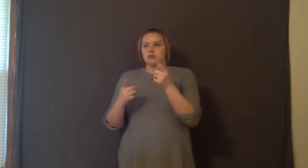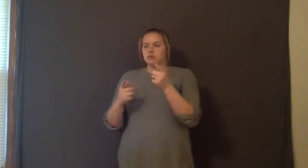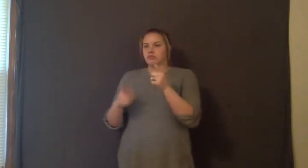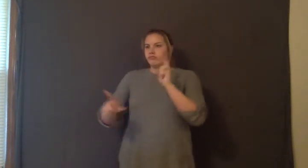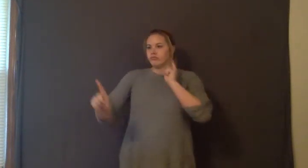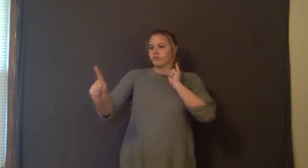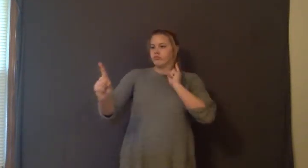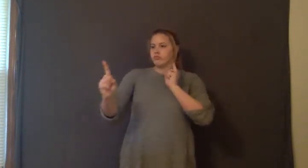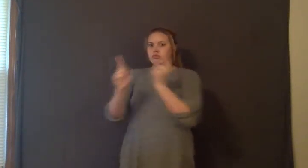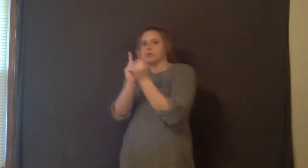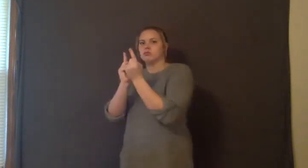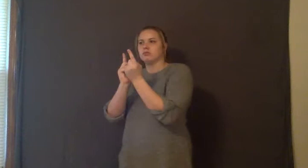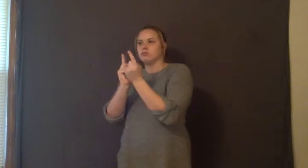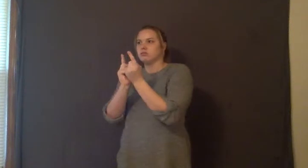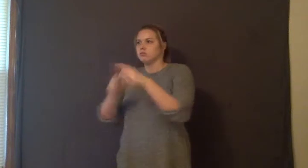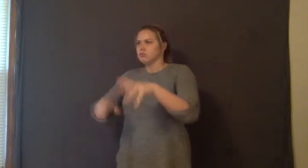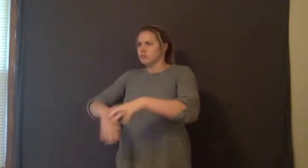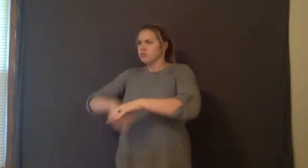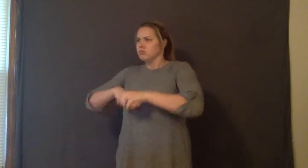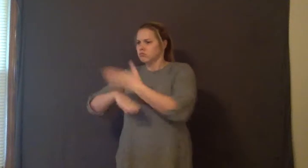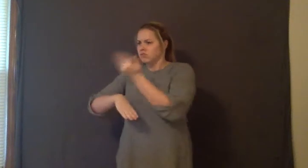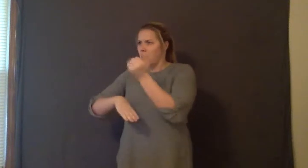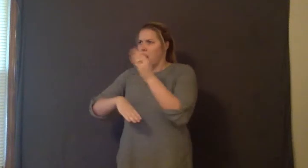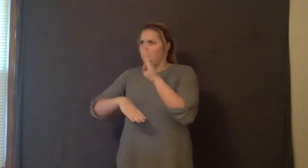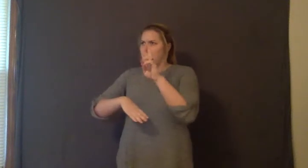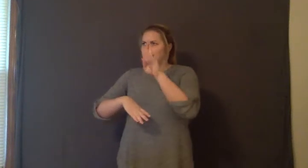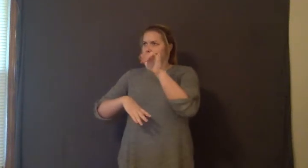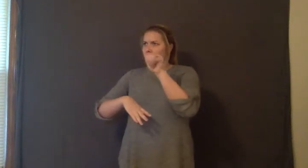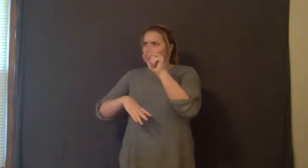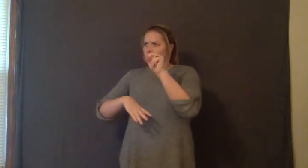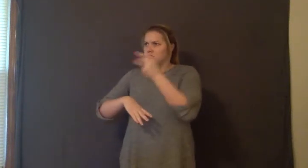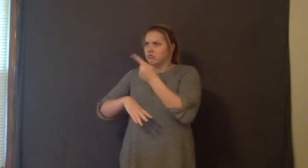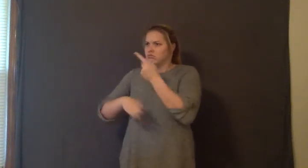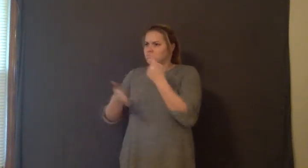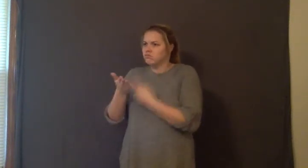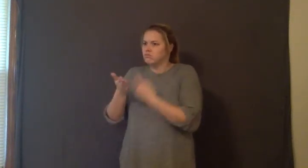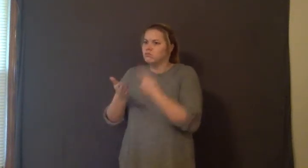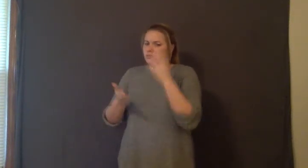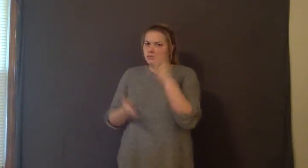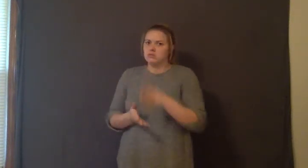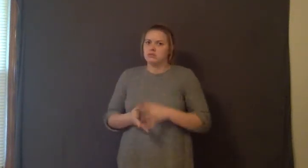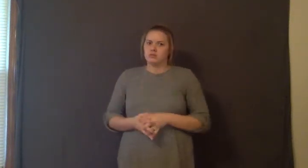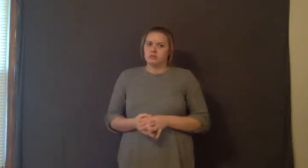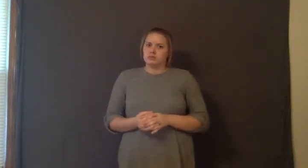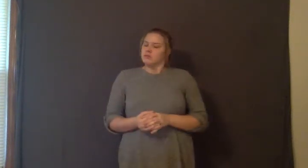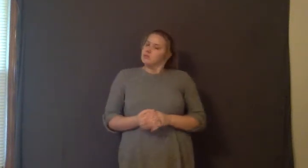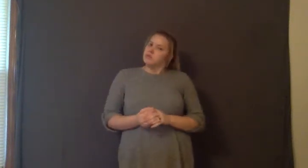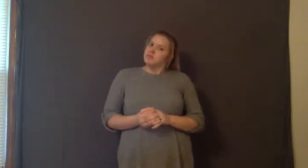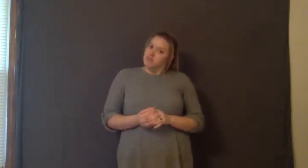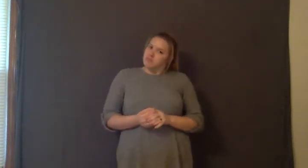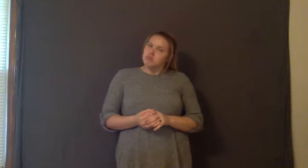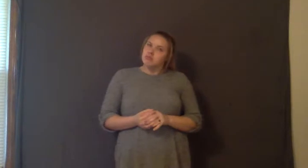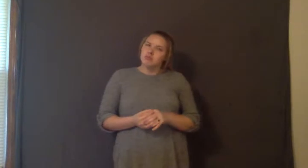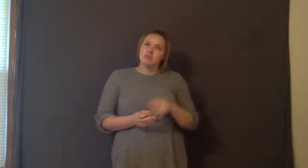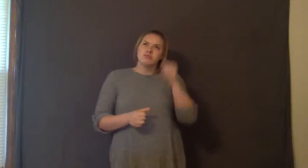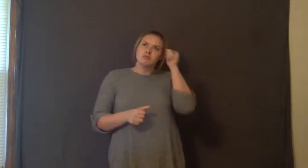by the hand, and she said, "Come on, Brian, you and I are going to have a talk." And I remember this just like it happened yesterday. I